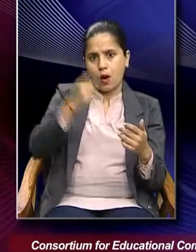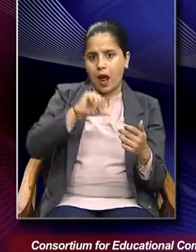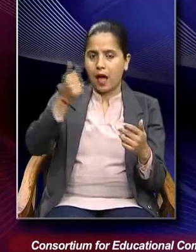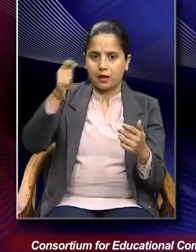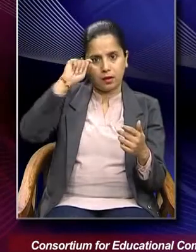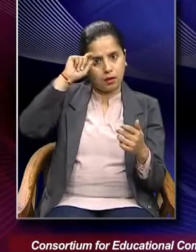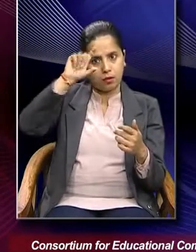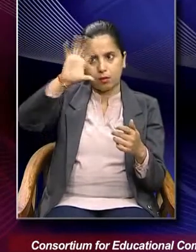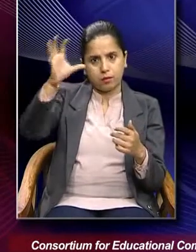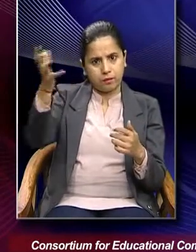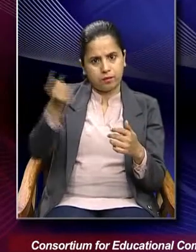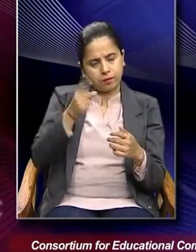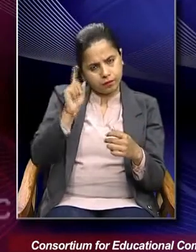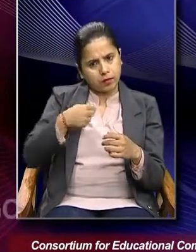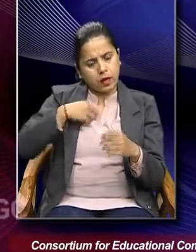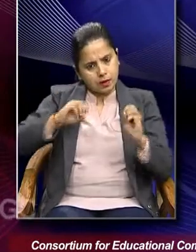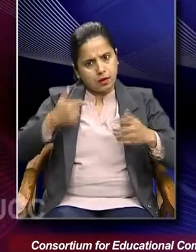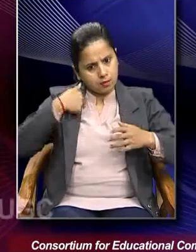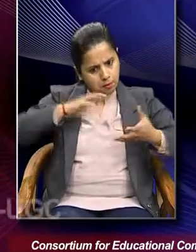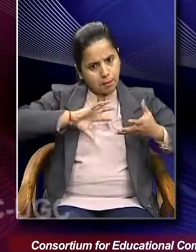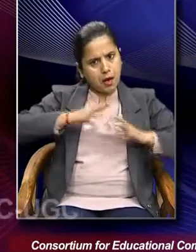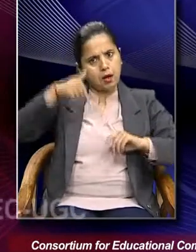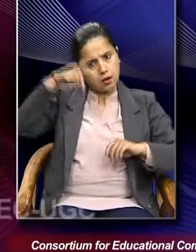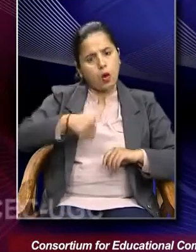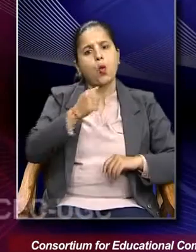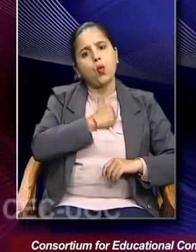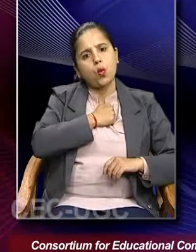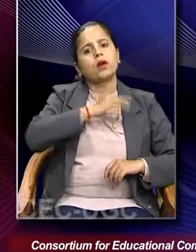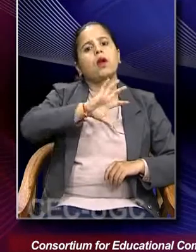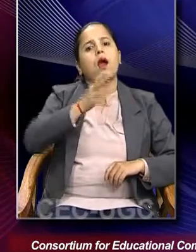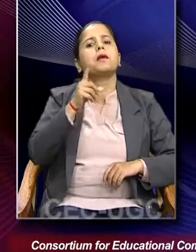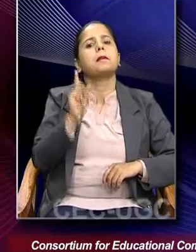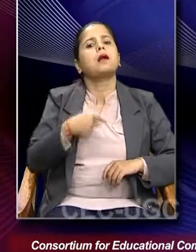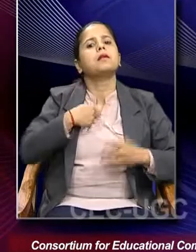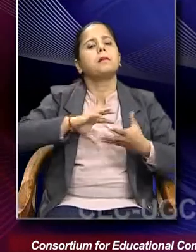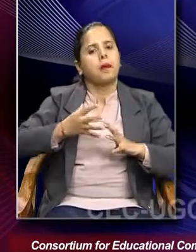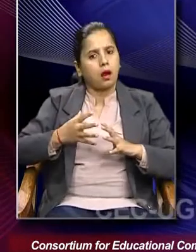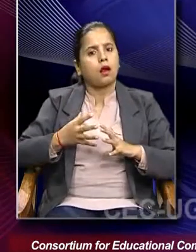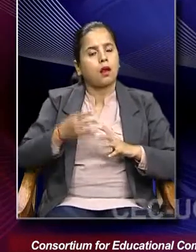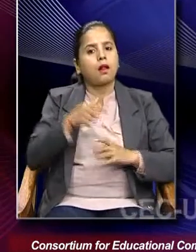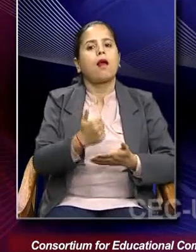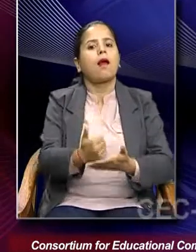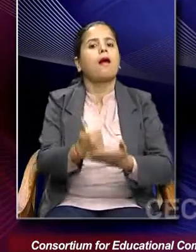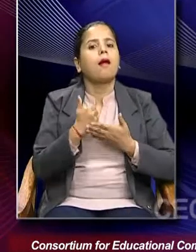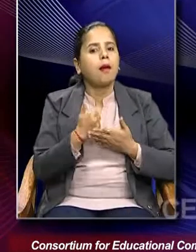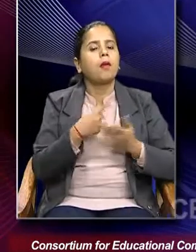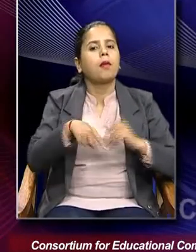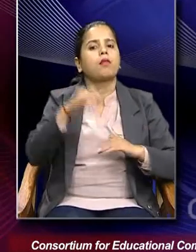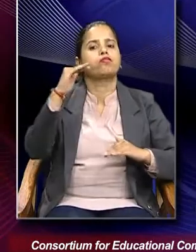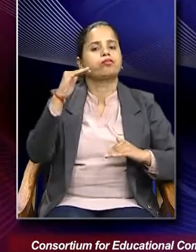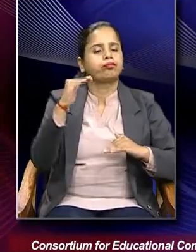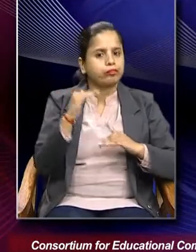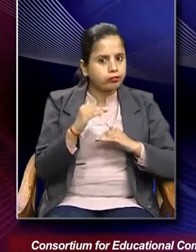states, they should start manufacturing the same products in their own countries. It will help them decrease